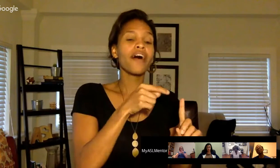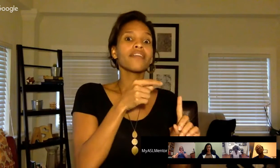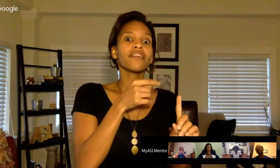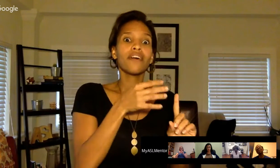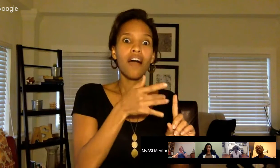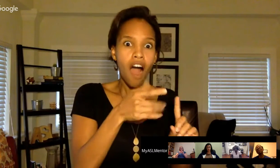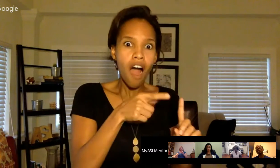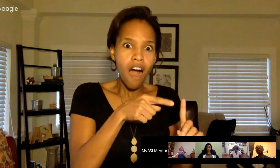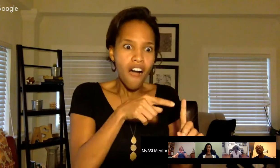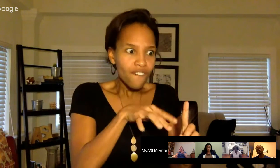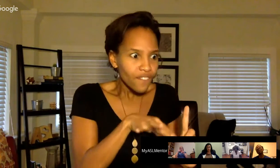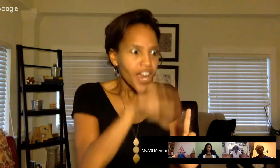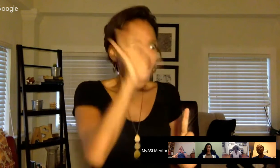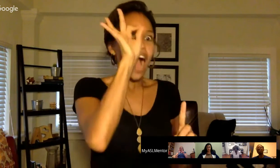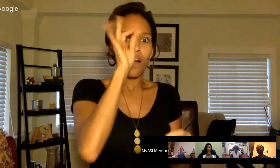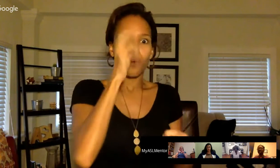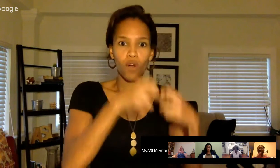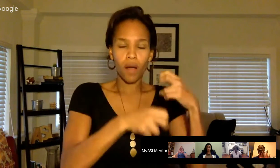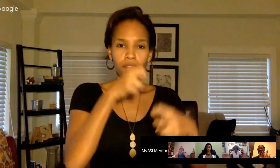and then